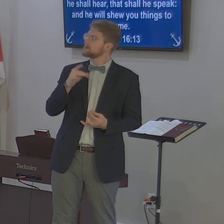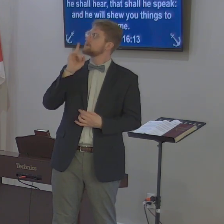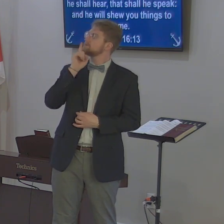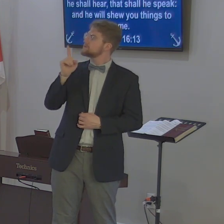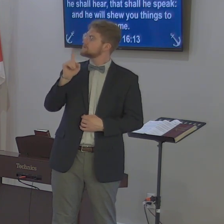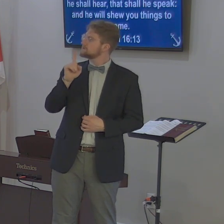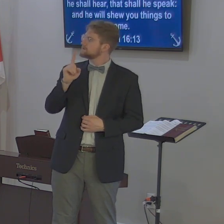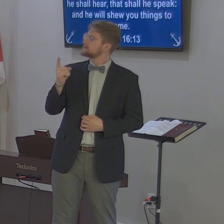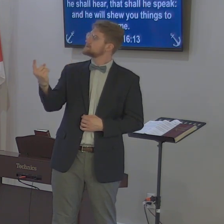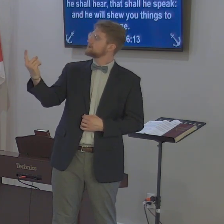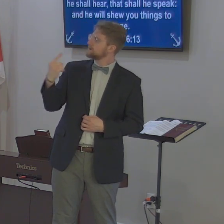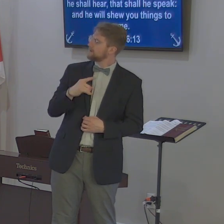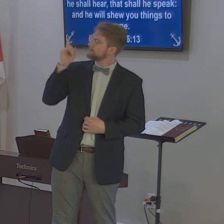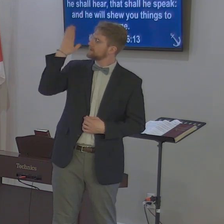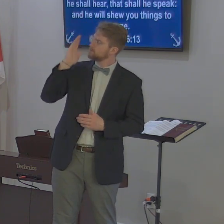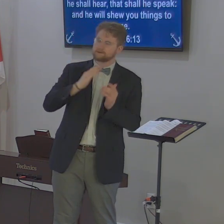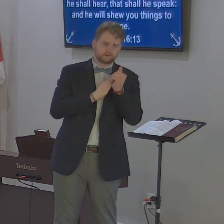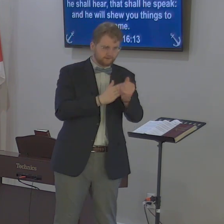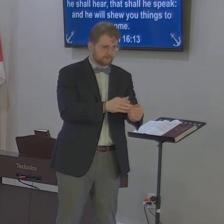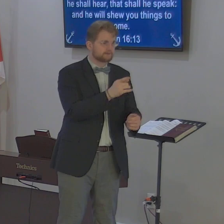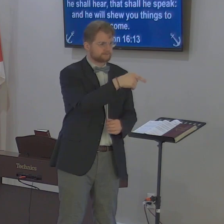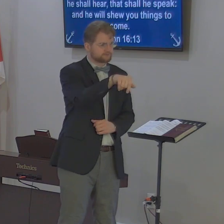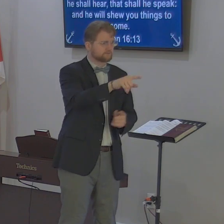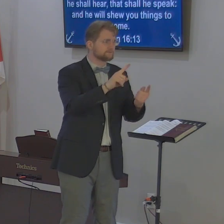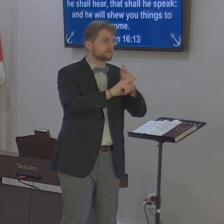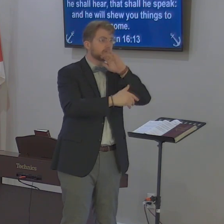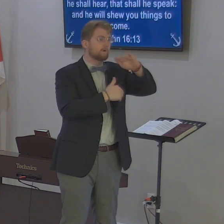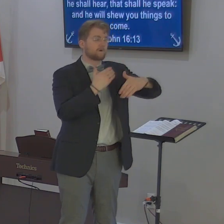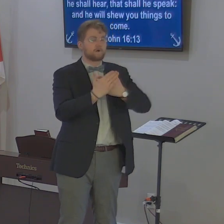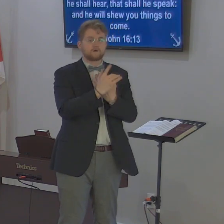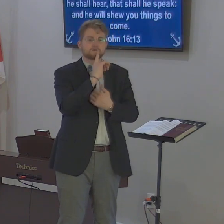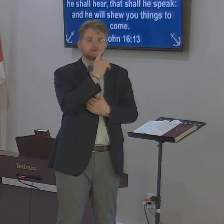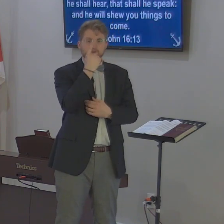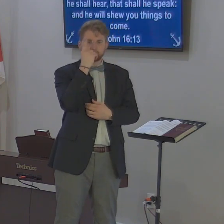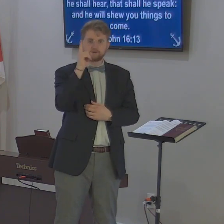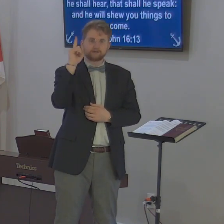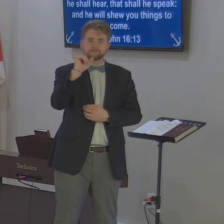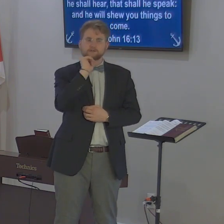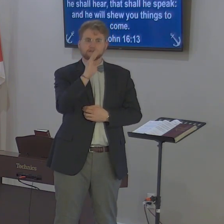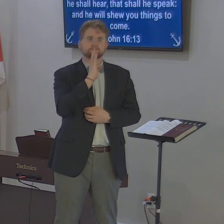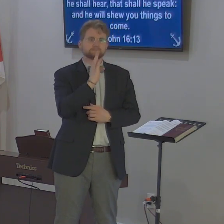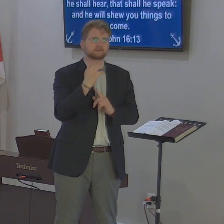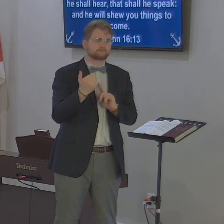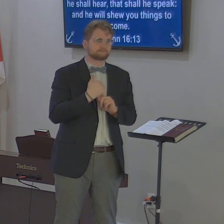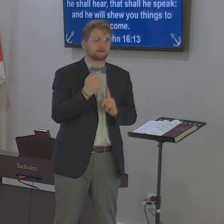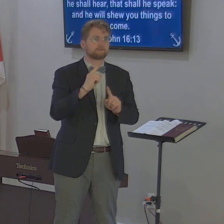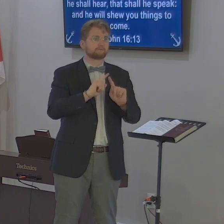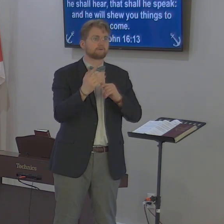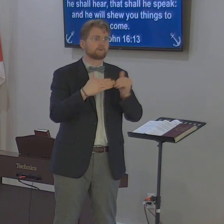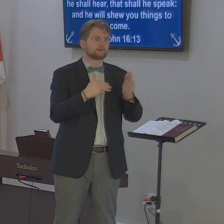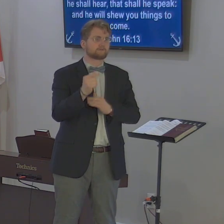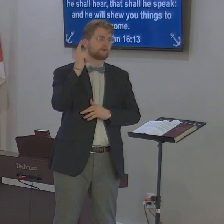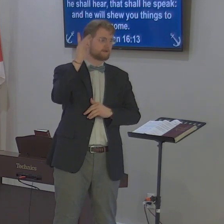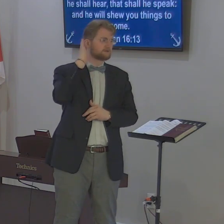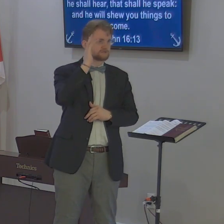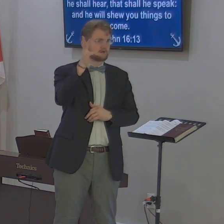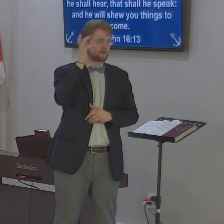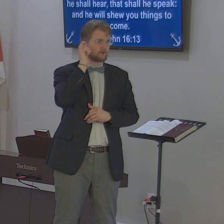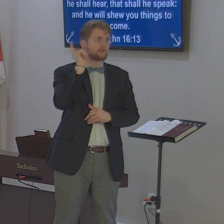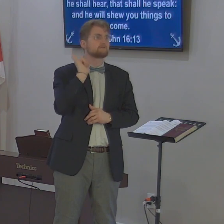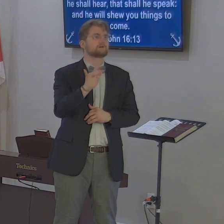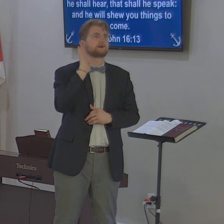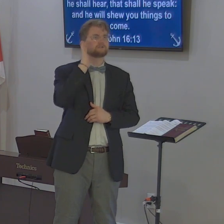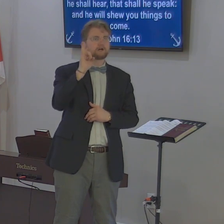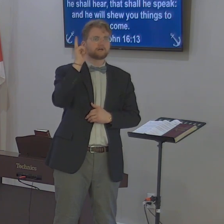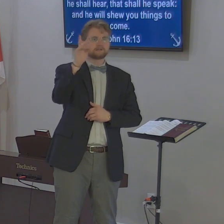he will guide you into all truth. For he shall not speak of himself, but whatsoever he shall hear, that shall he speak, and he will